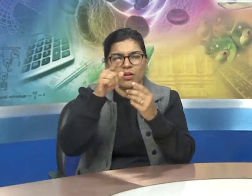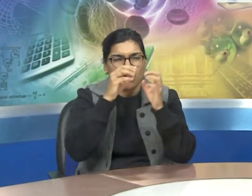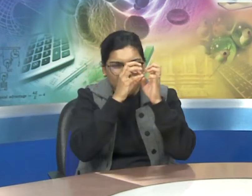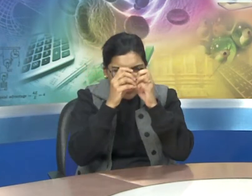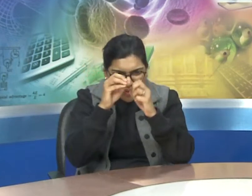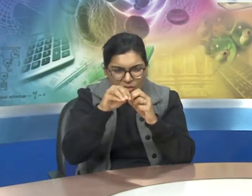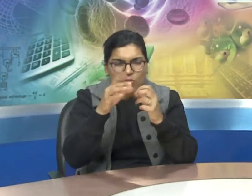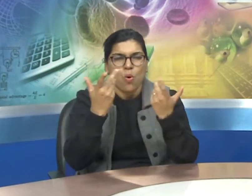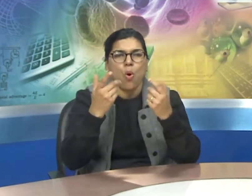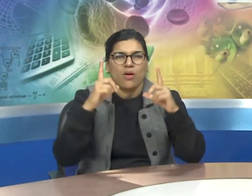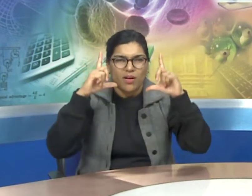Blank.